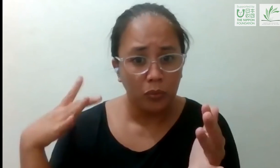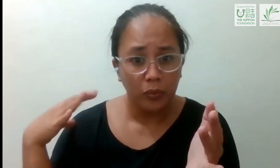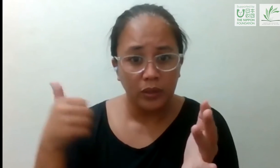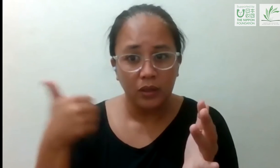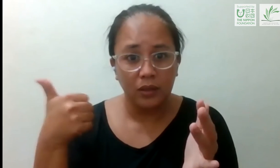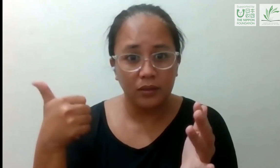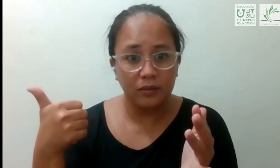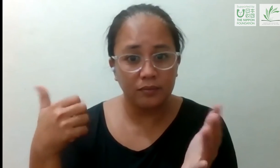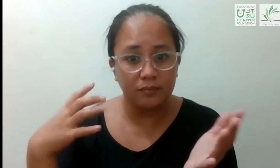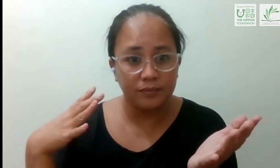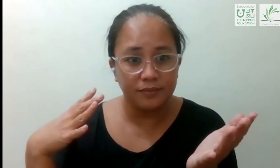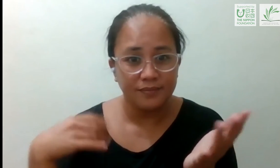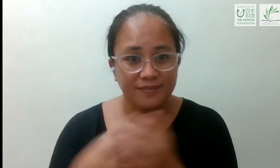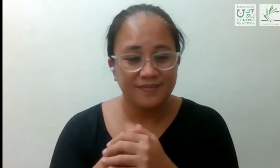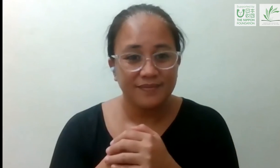Actually,